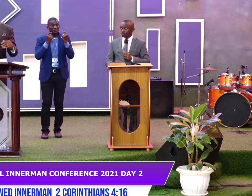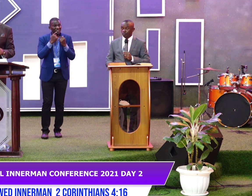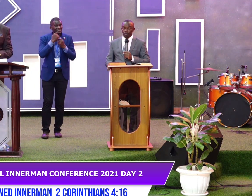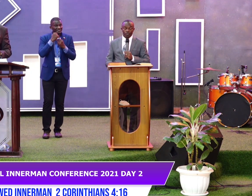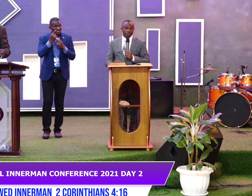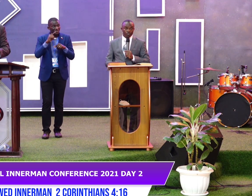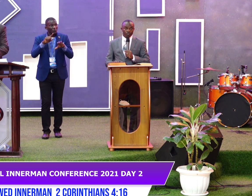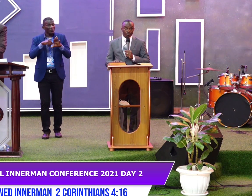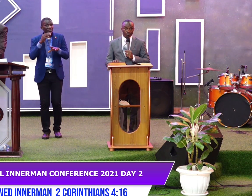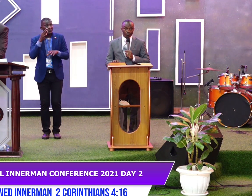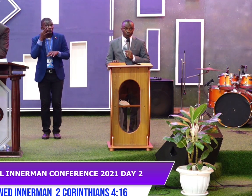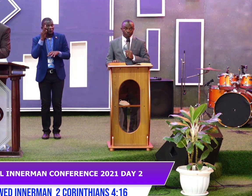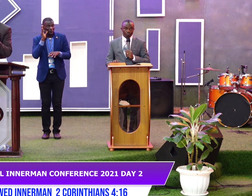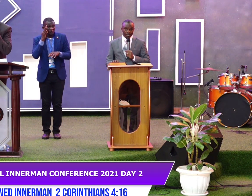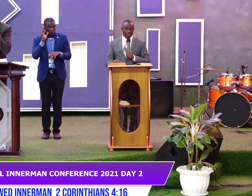Pastor